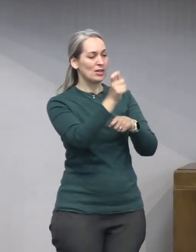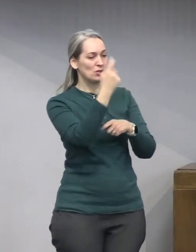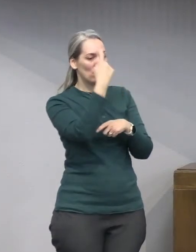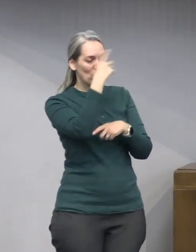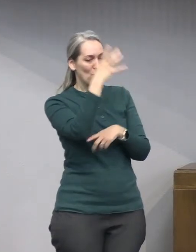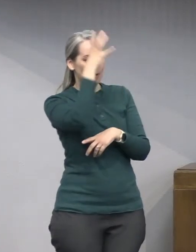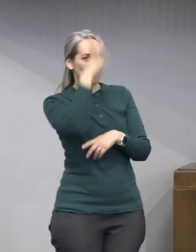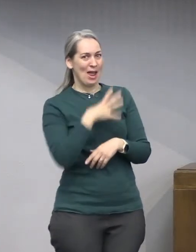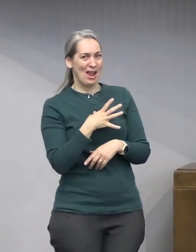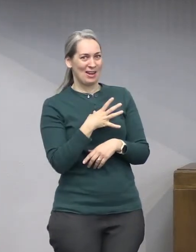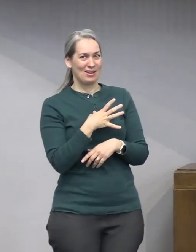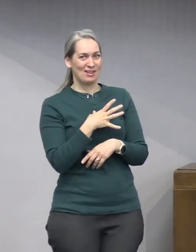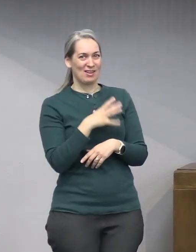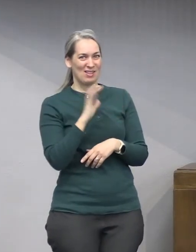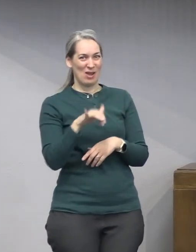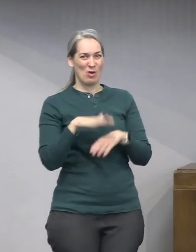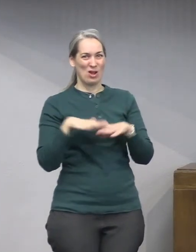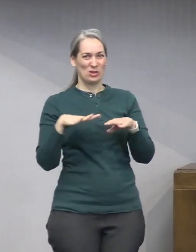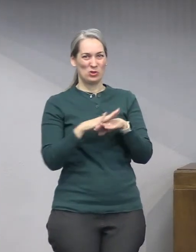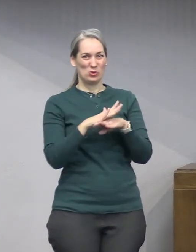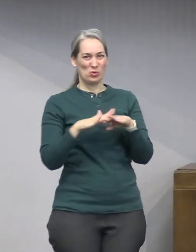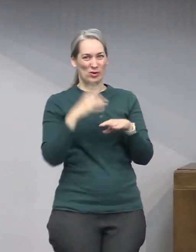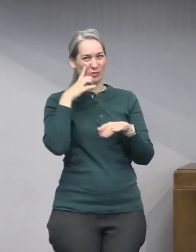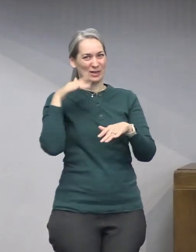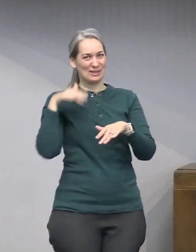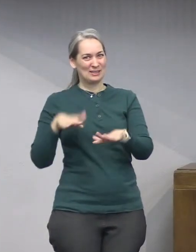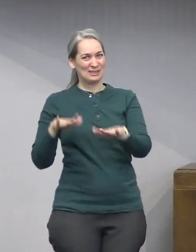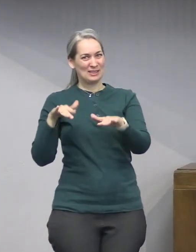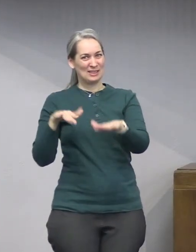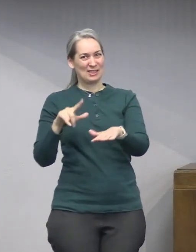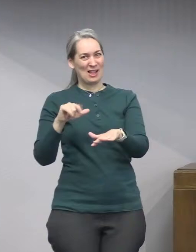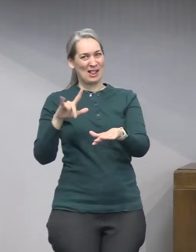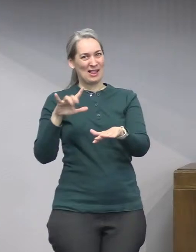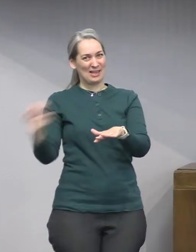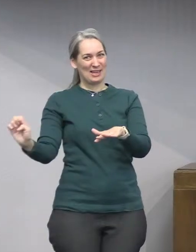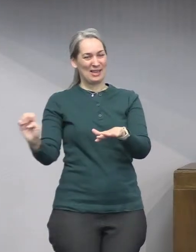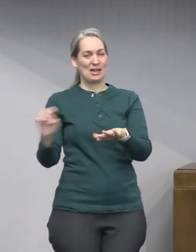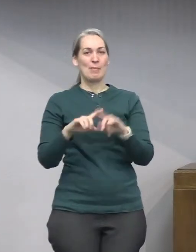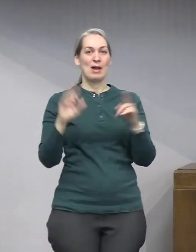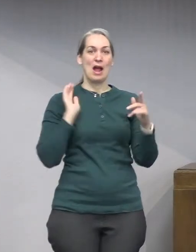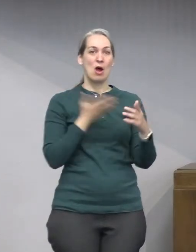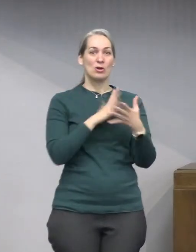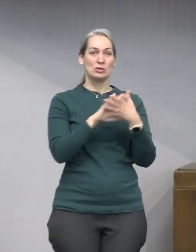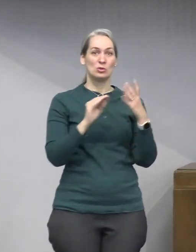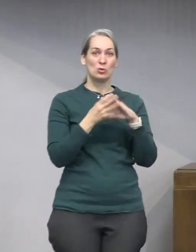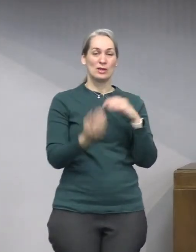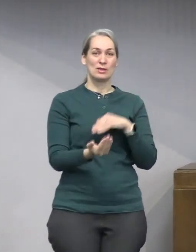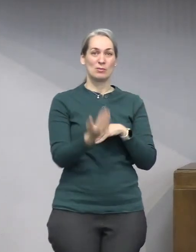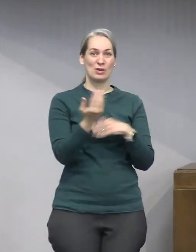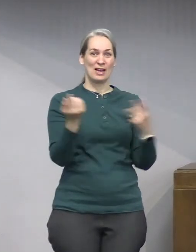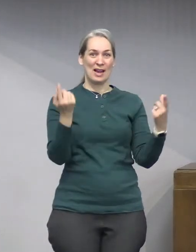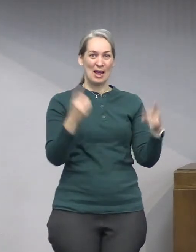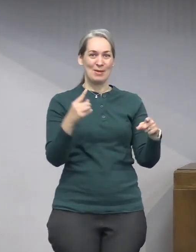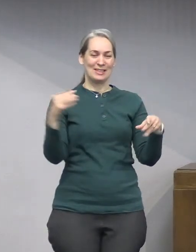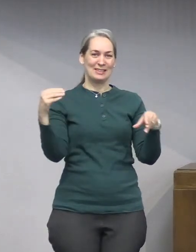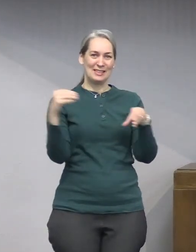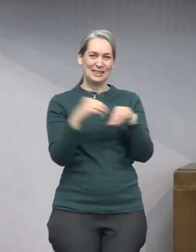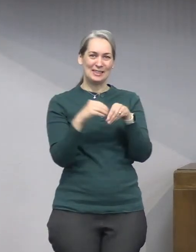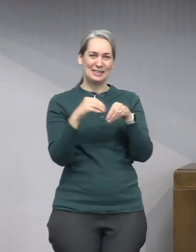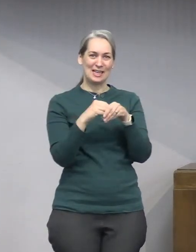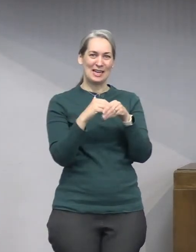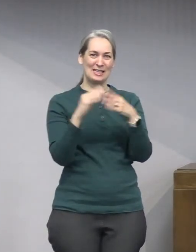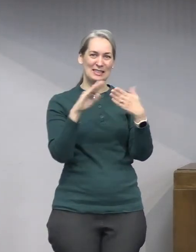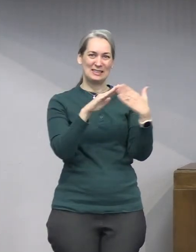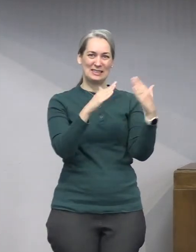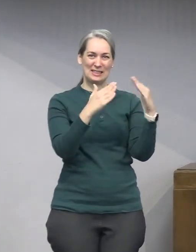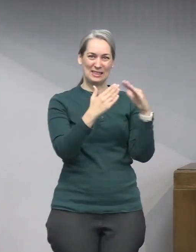That was on the shores of the Sea of Galilee, but now this story that we begin to see this morning takes place within the city. And so we